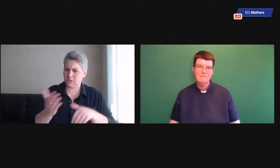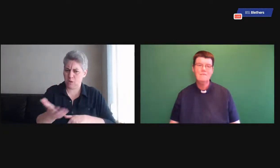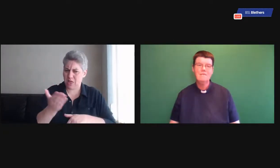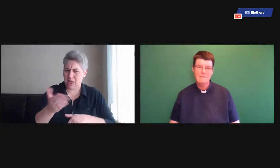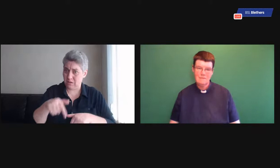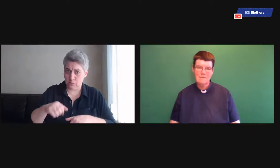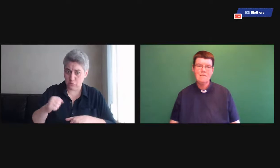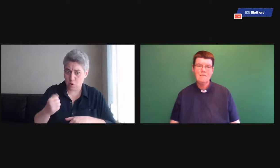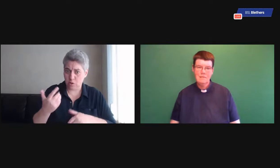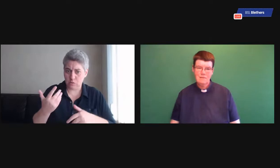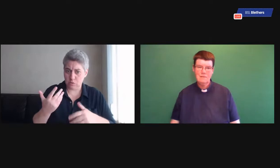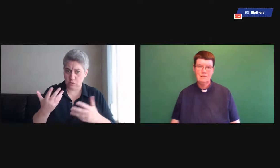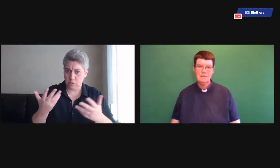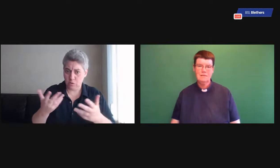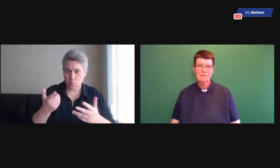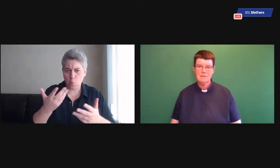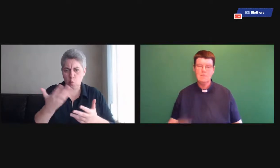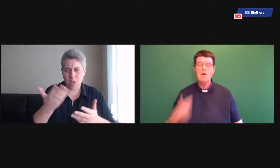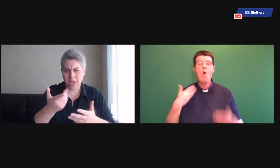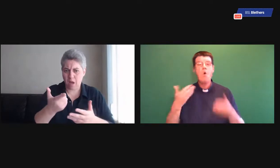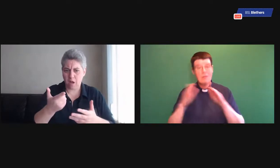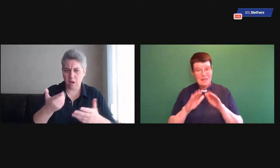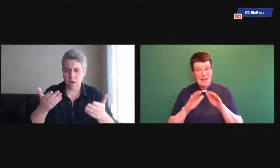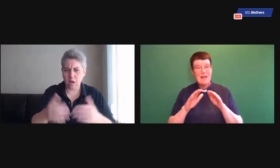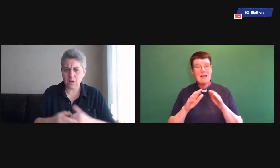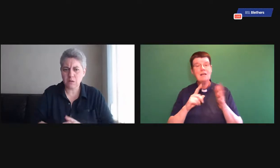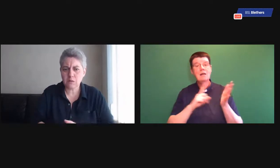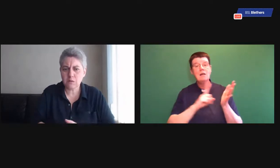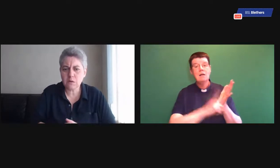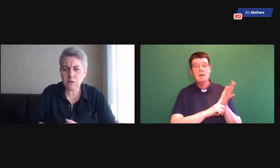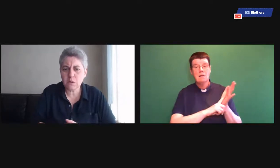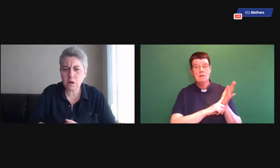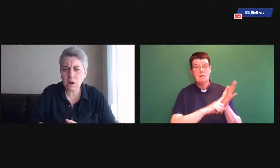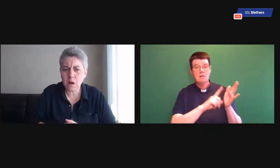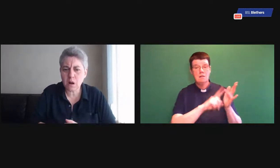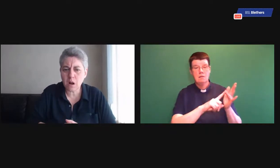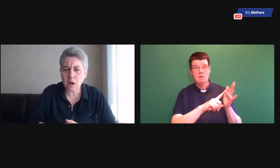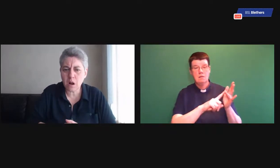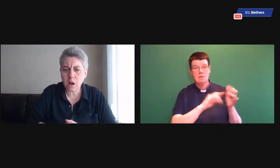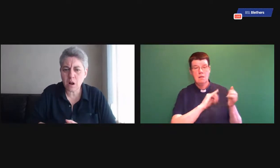I was ordained and been doing it for 11 years.